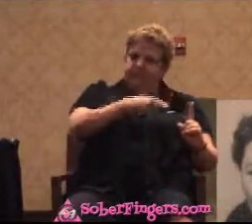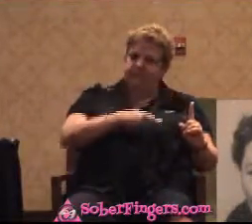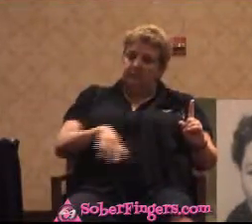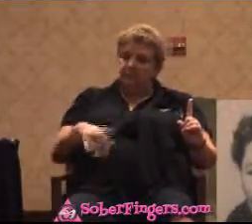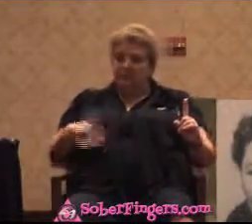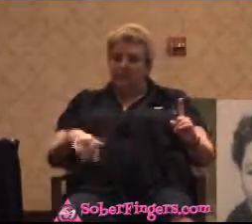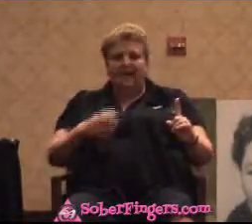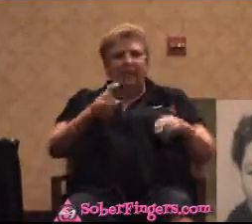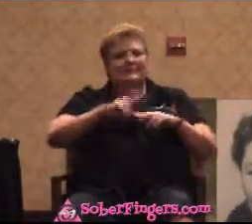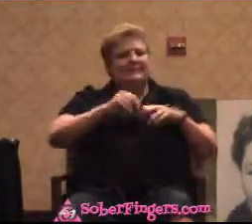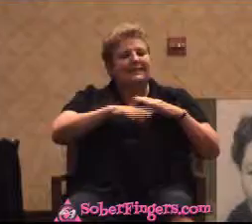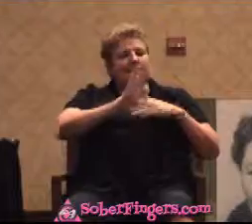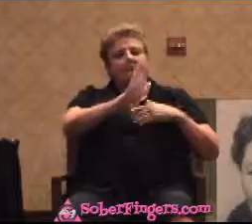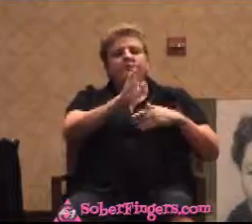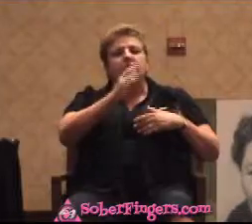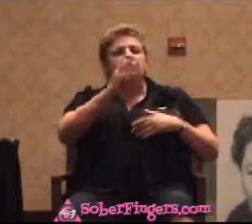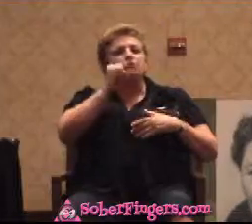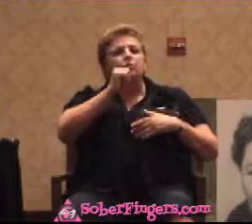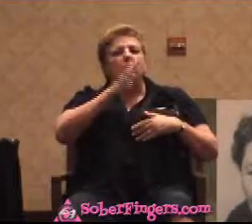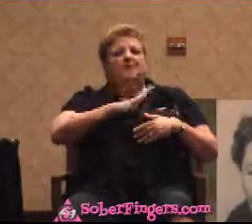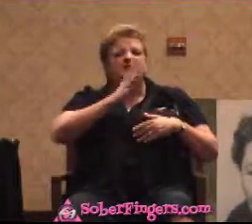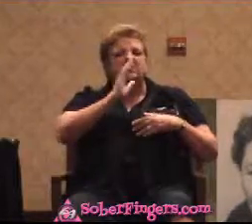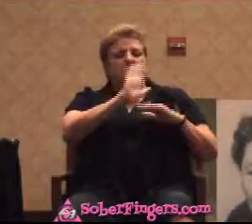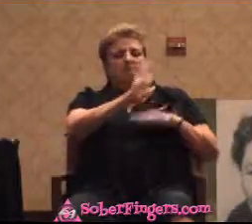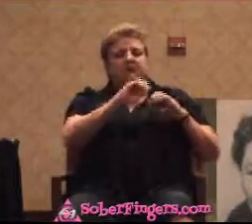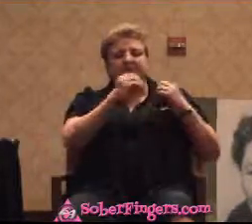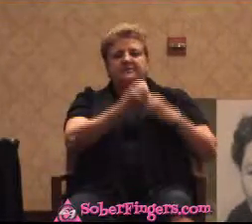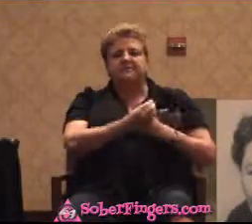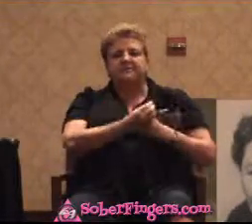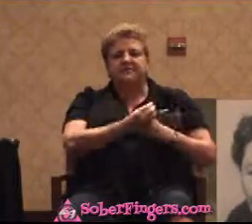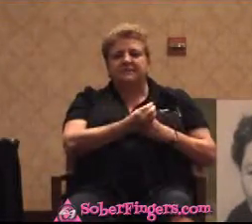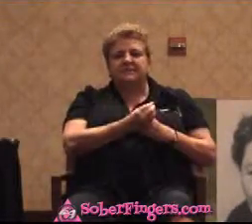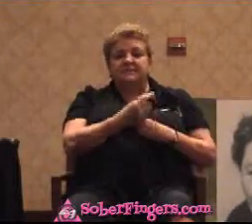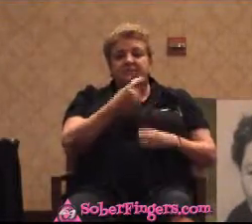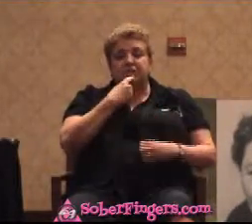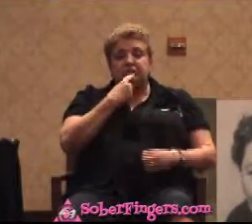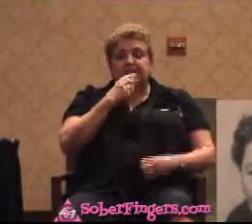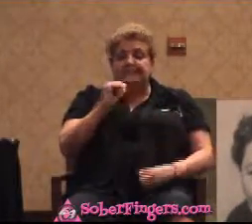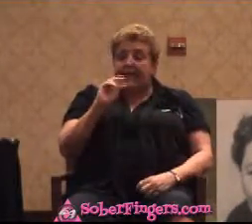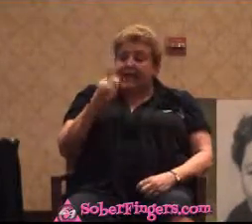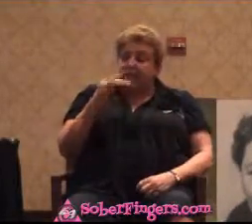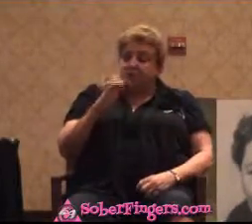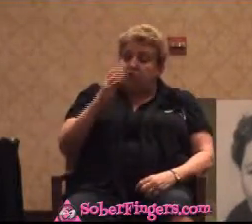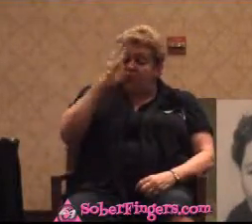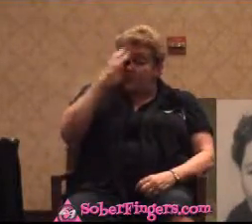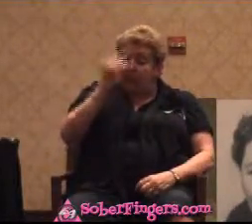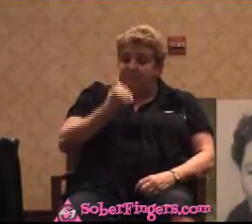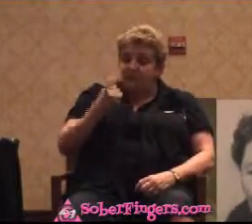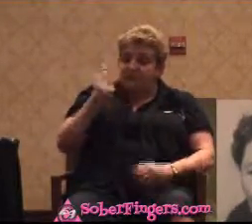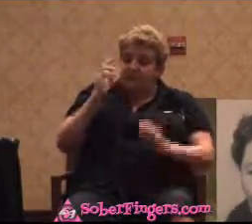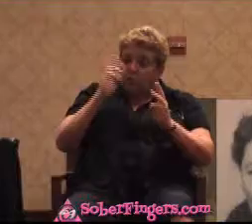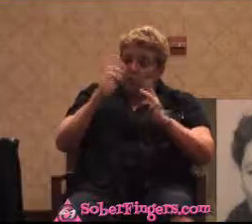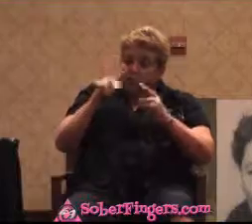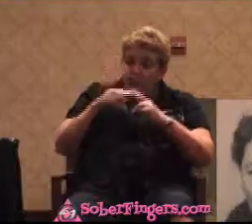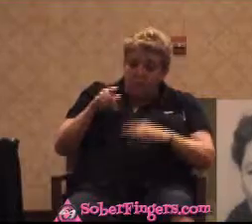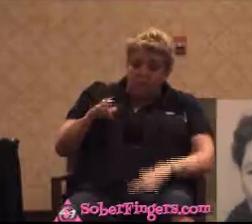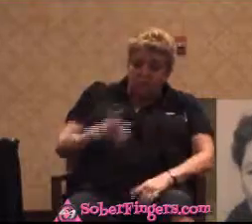her office, and she said, Angie, everybody's worried about you. They want to know what do you